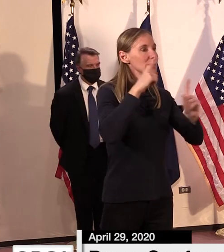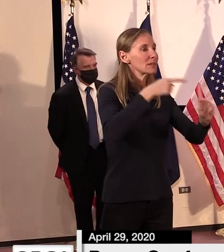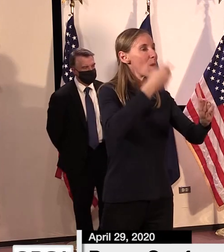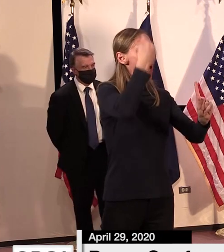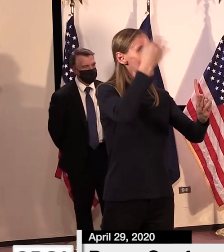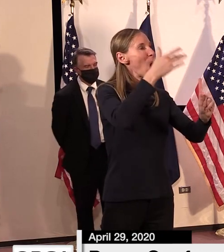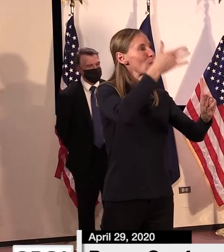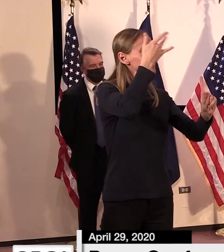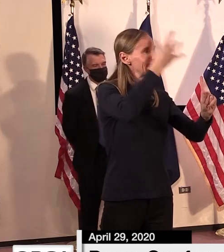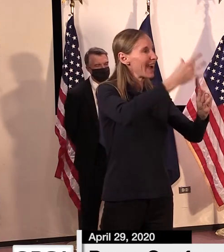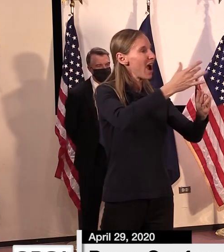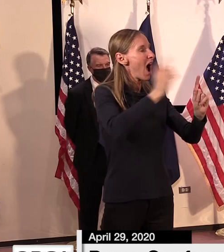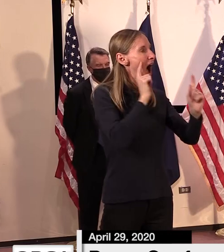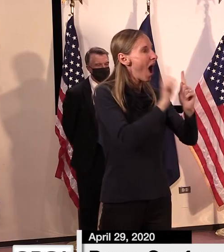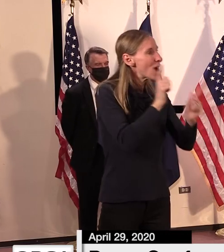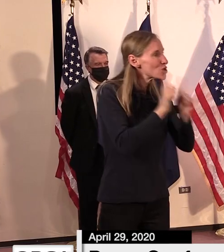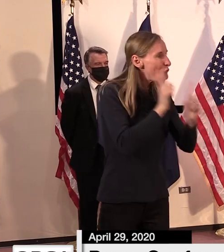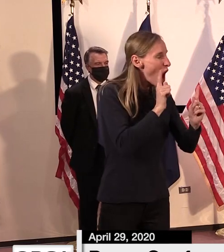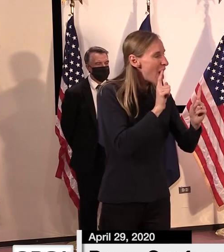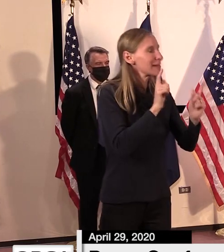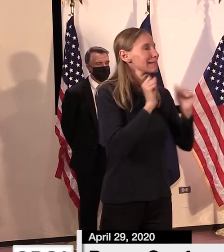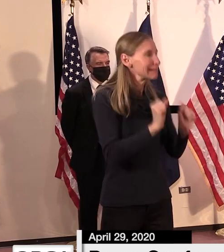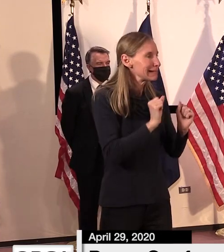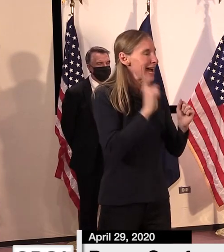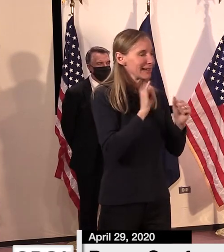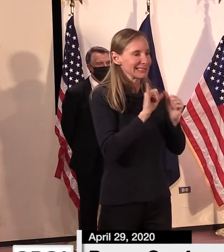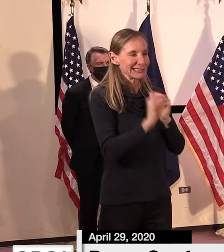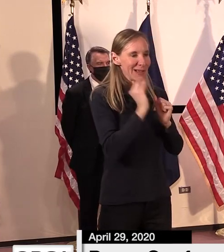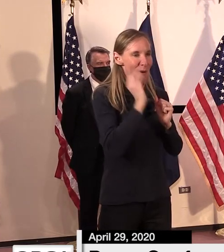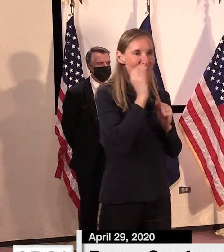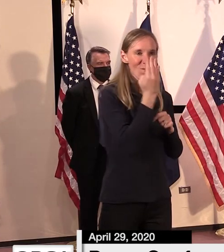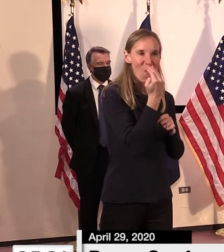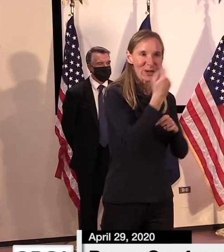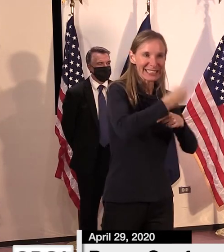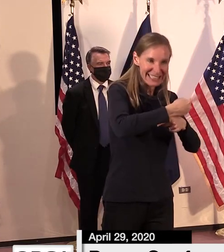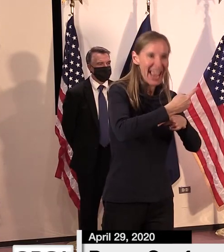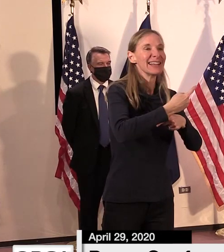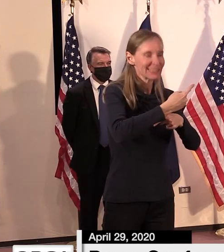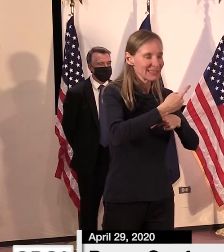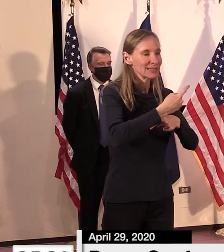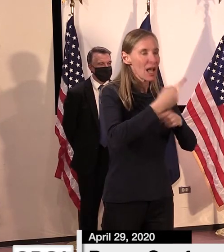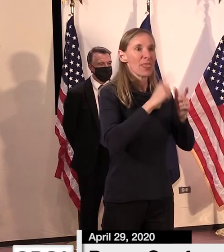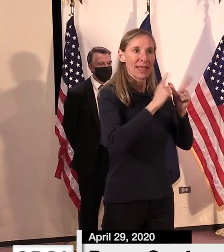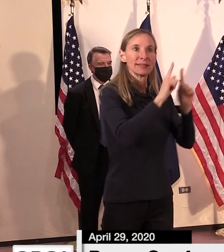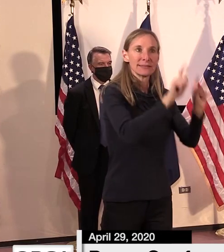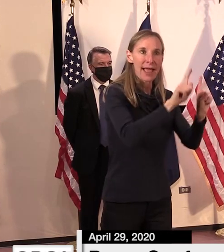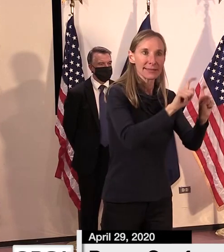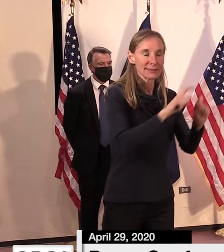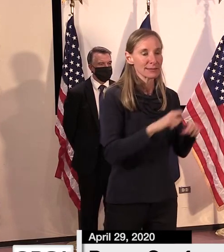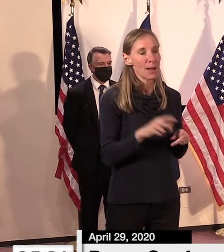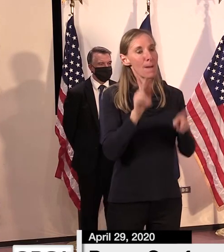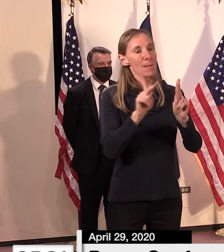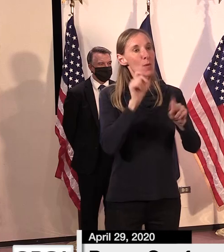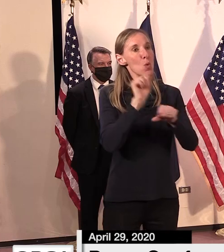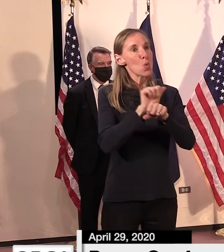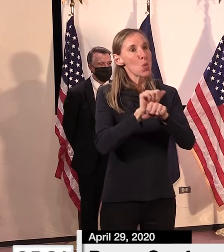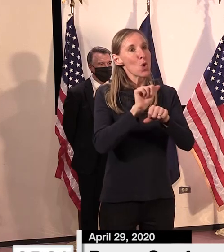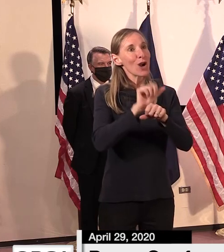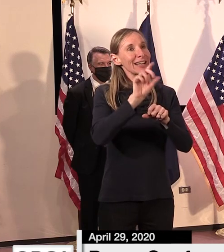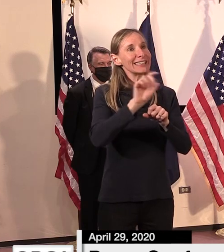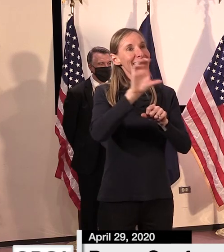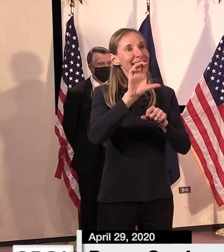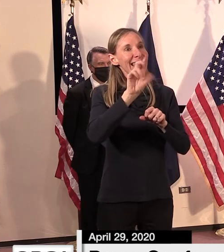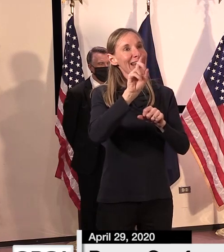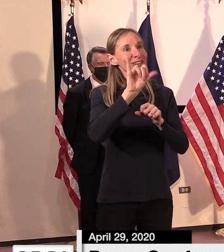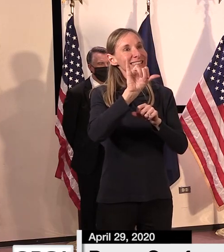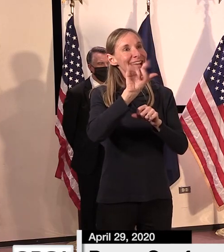increase opportunities for childcare workers to be tested. This is also critical as we begin to ask childcare centers